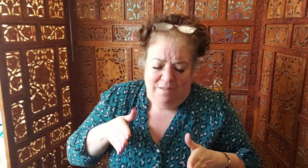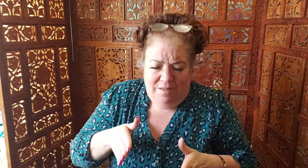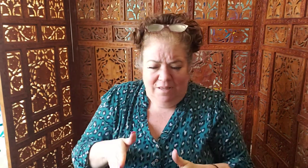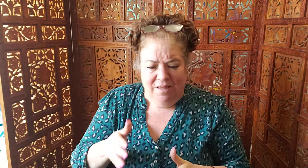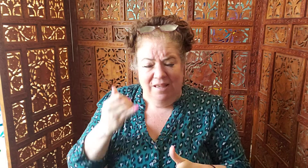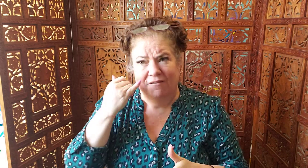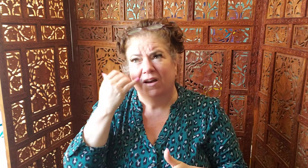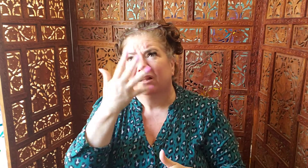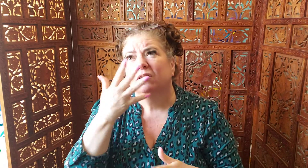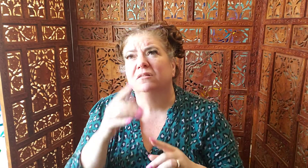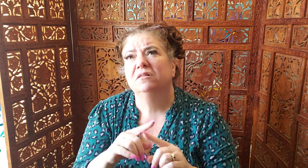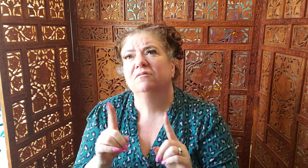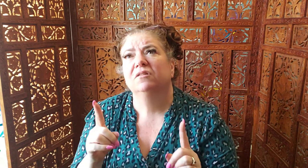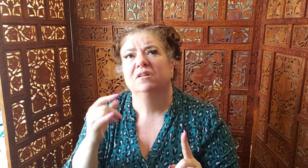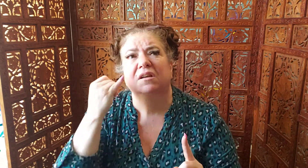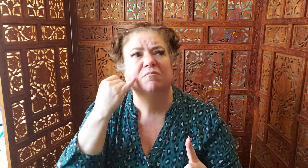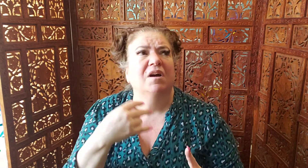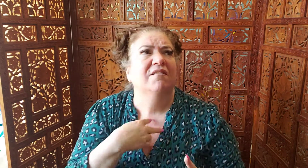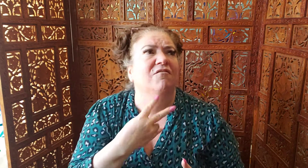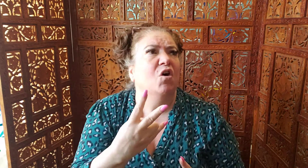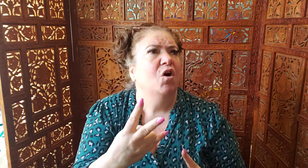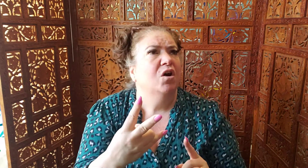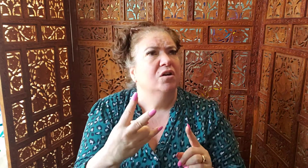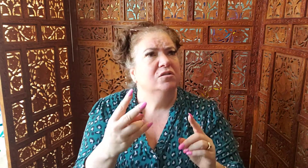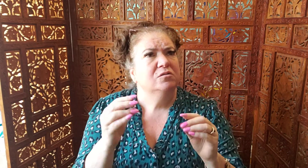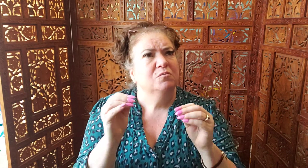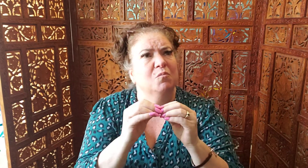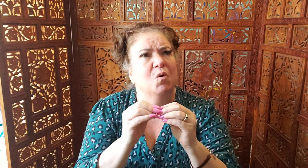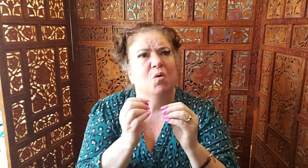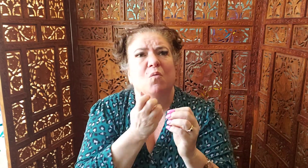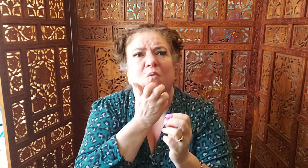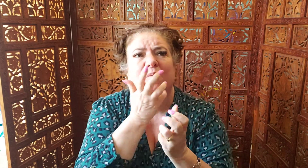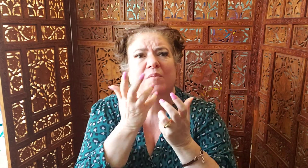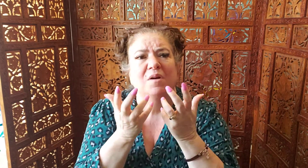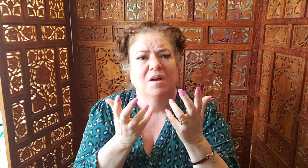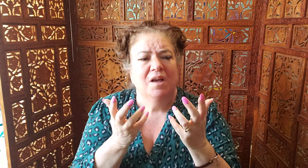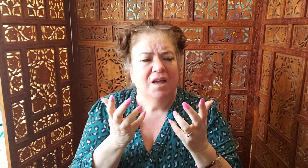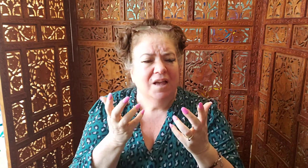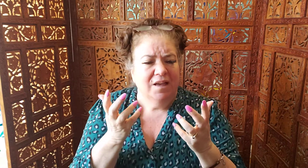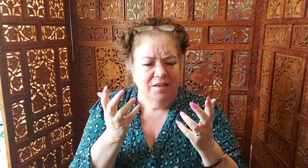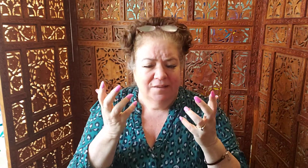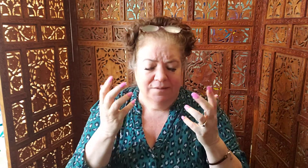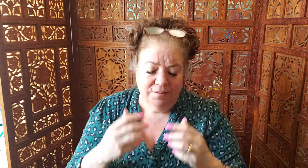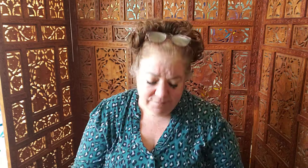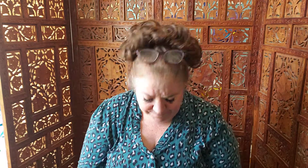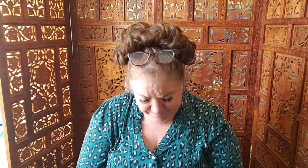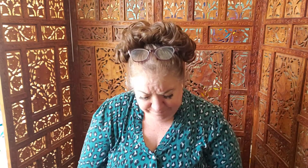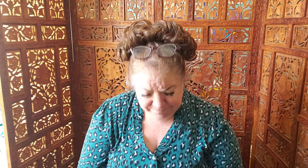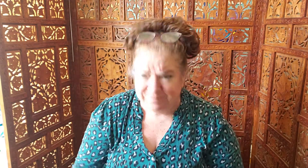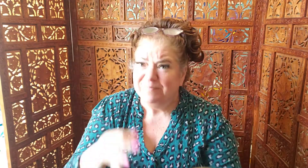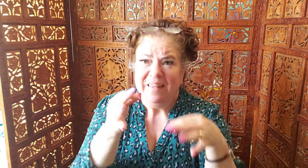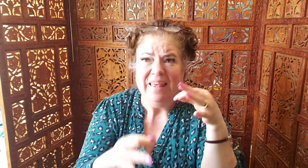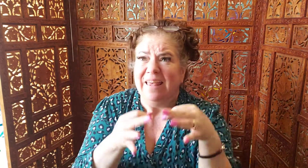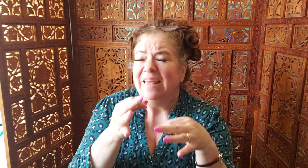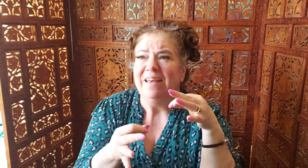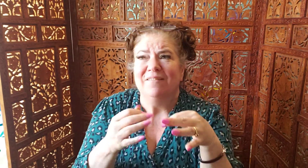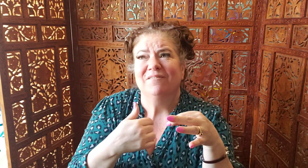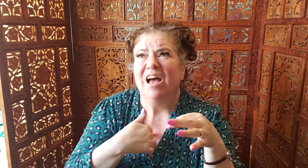if my voice was more, if I could dance in